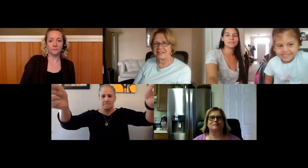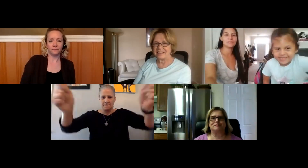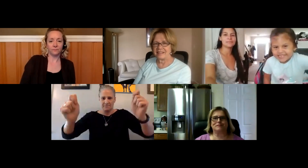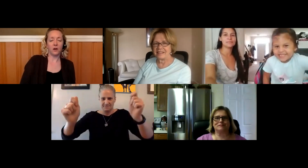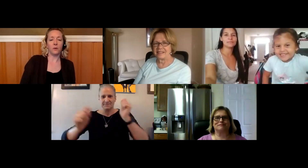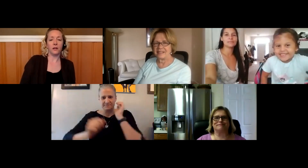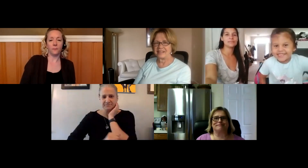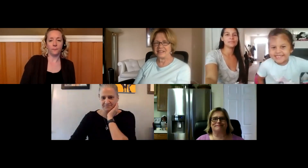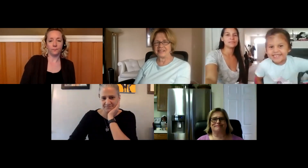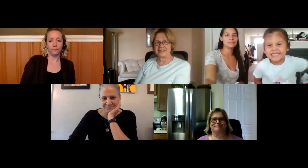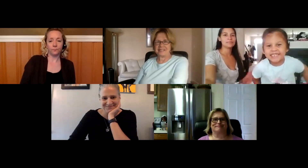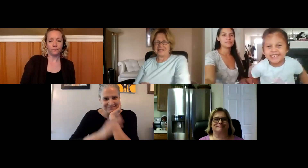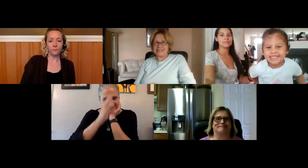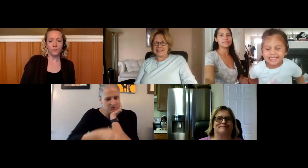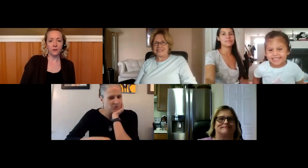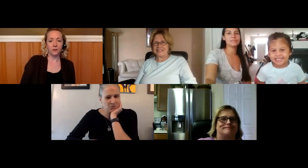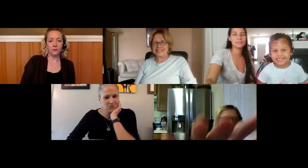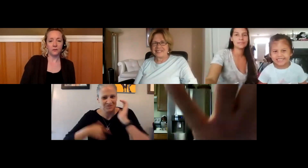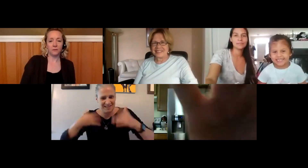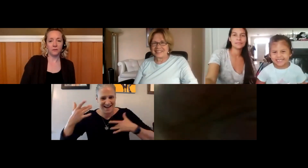There we go.